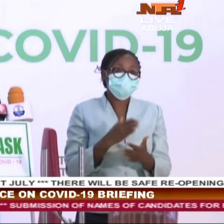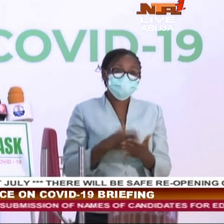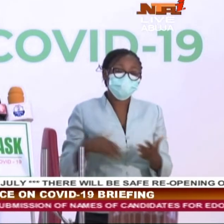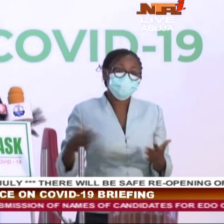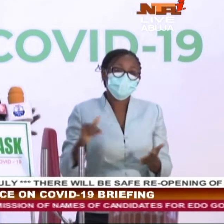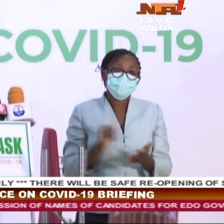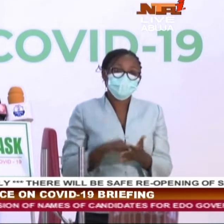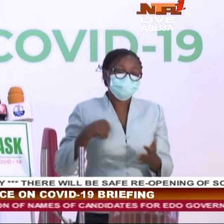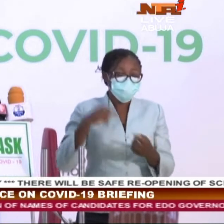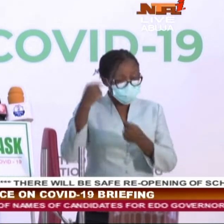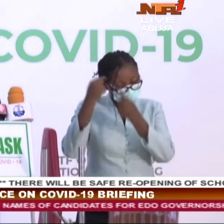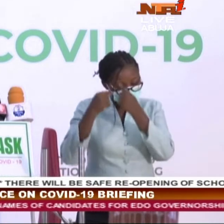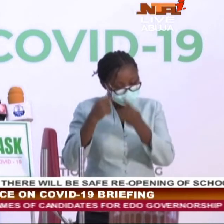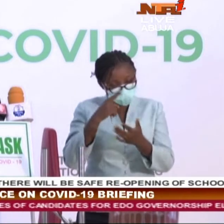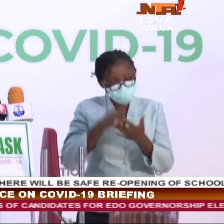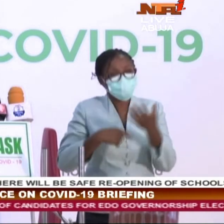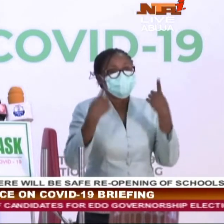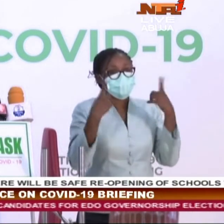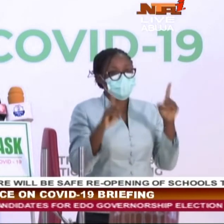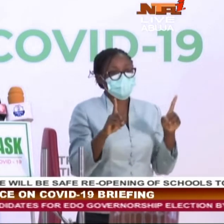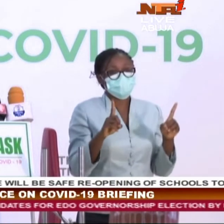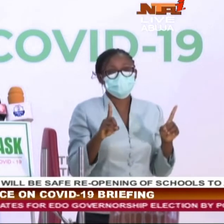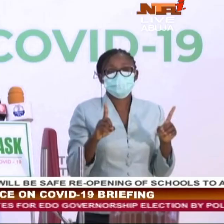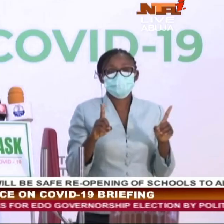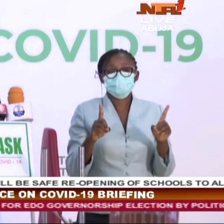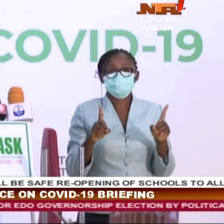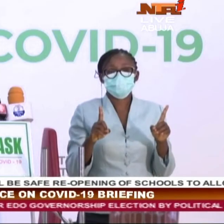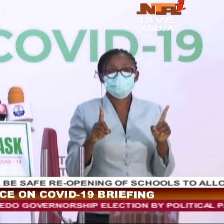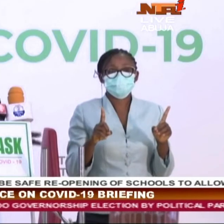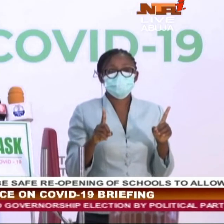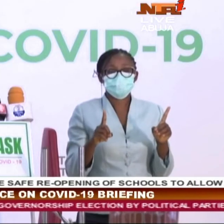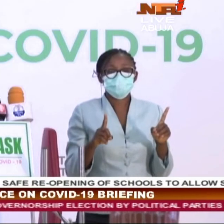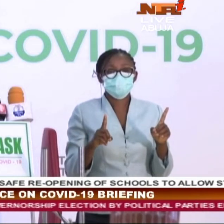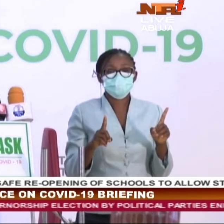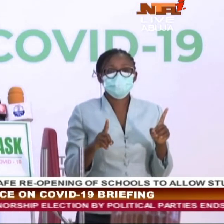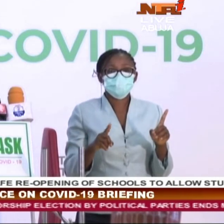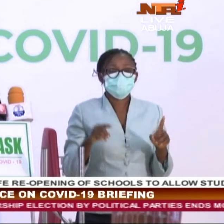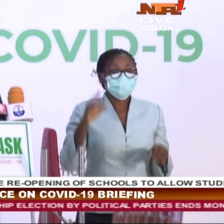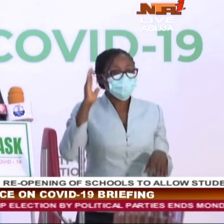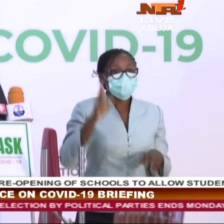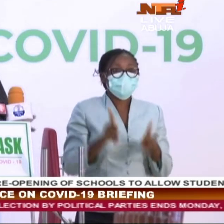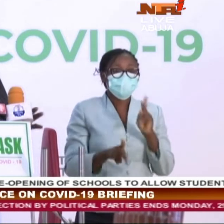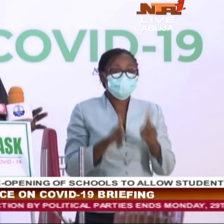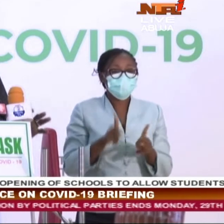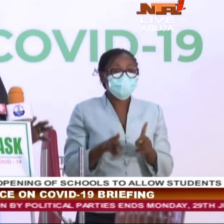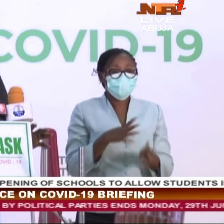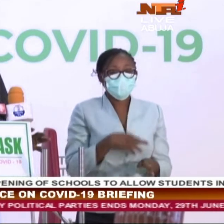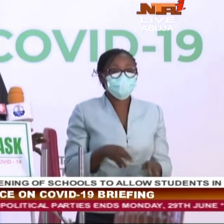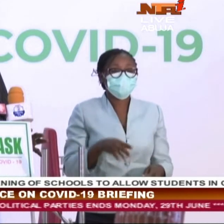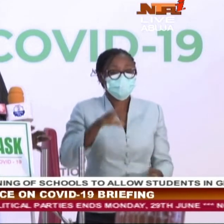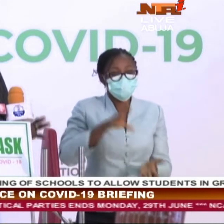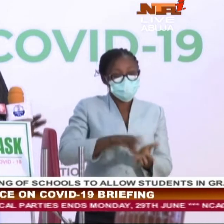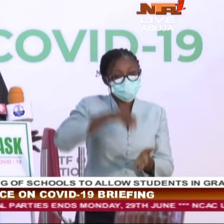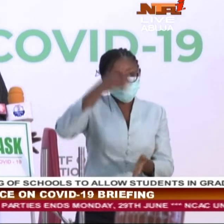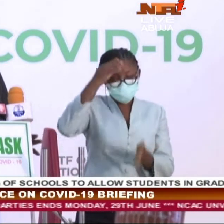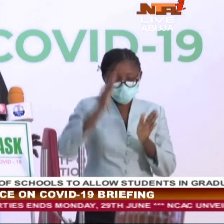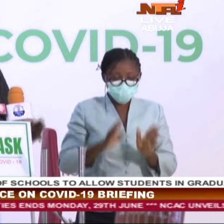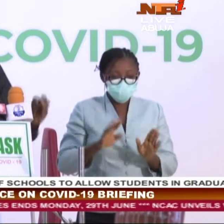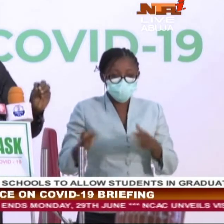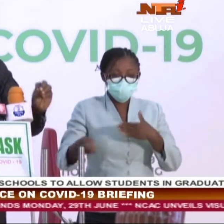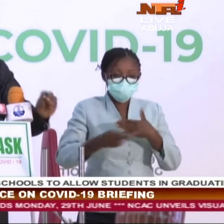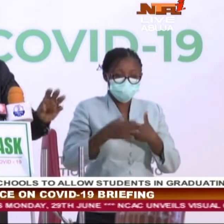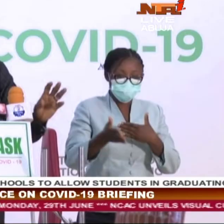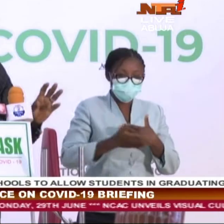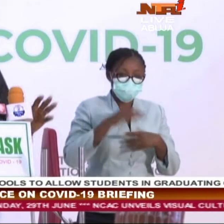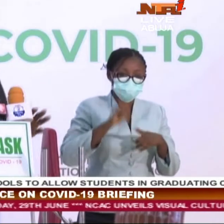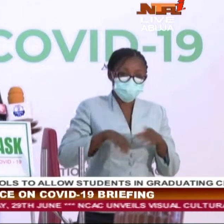considering what happens with pupils and students returning back to school to prepare